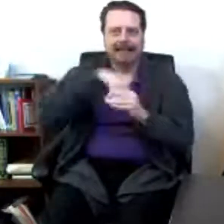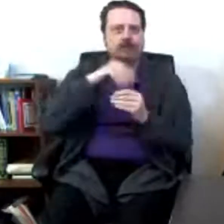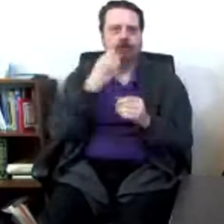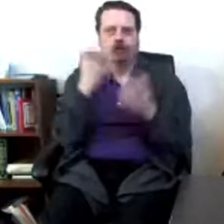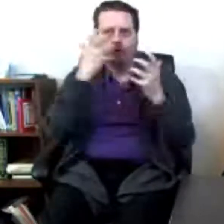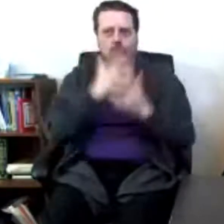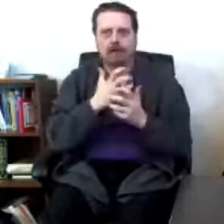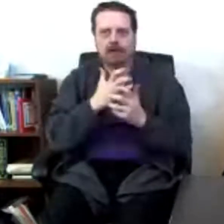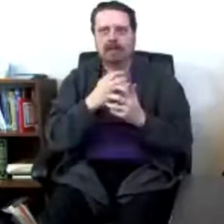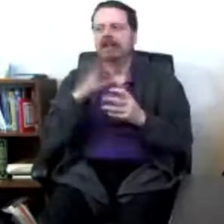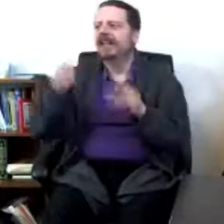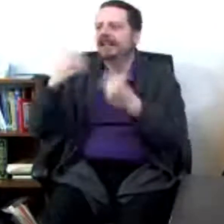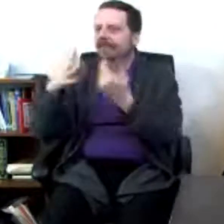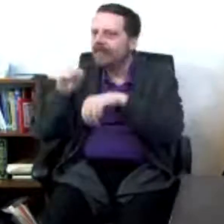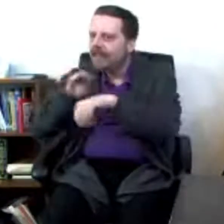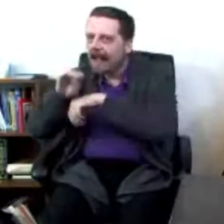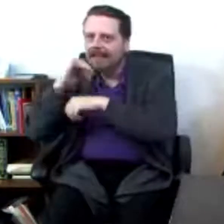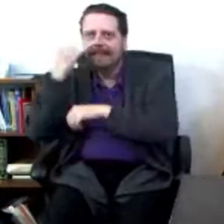who are lost.